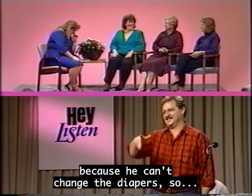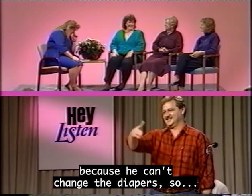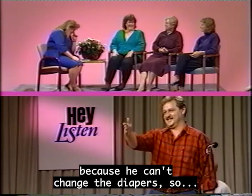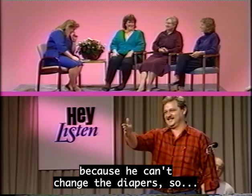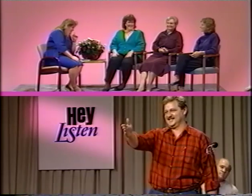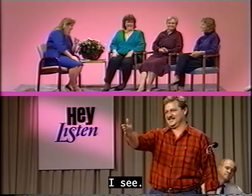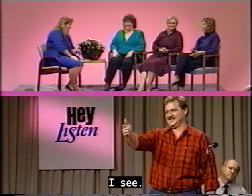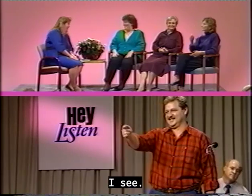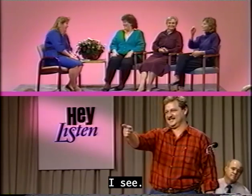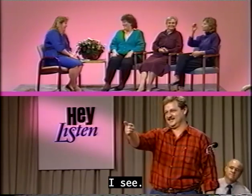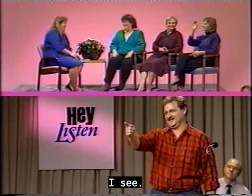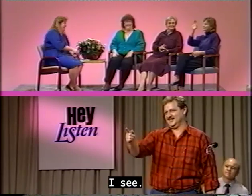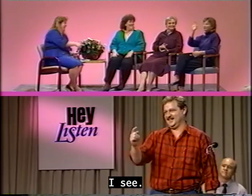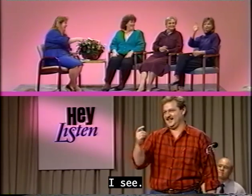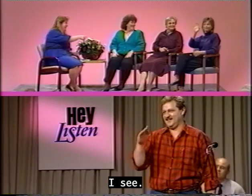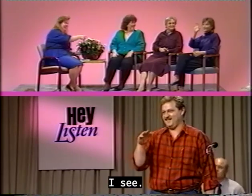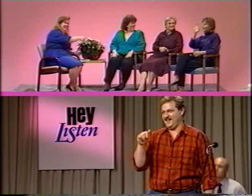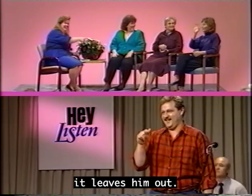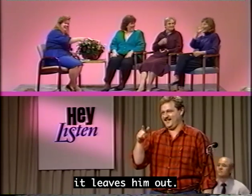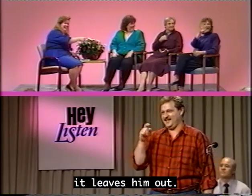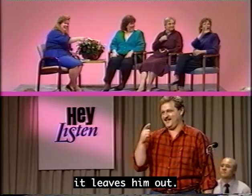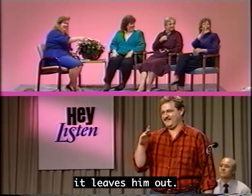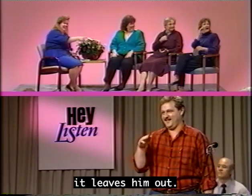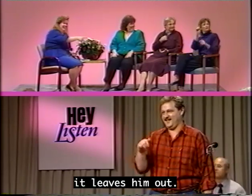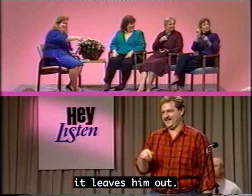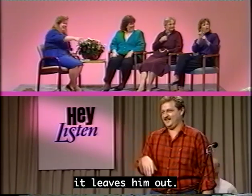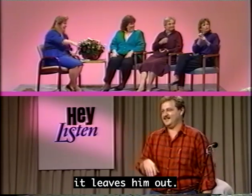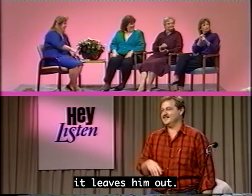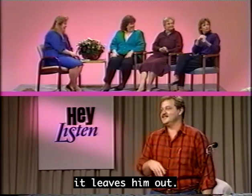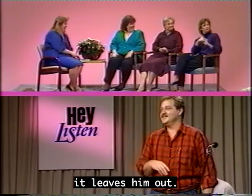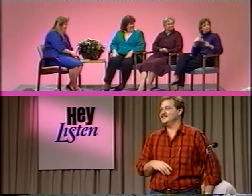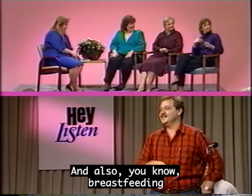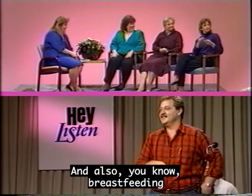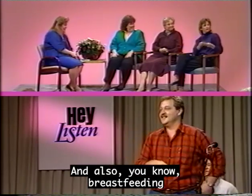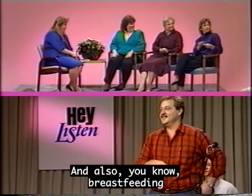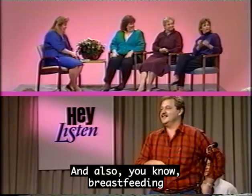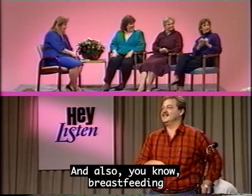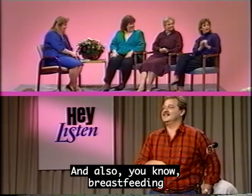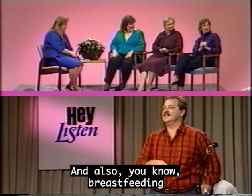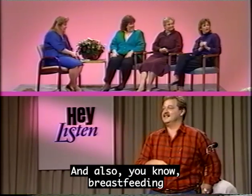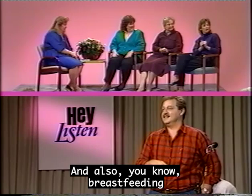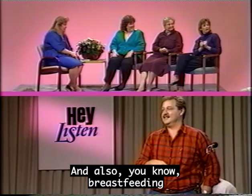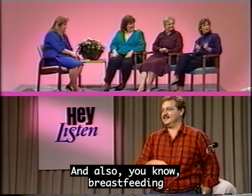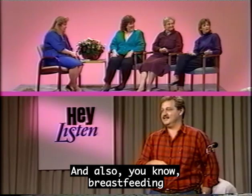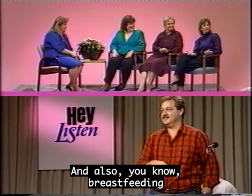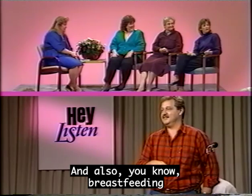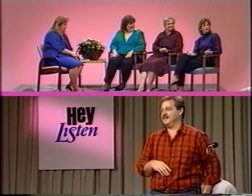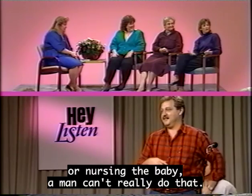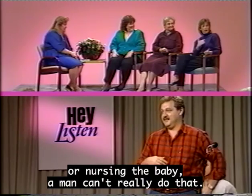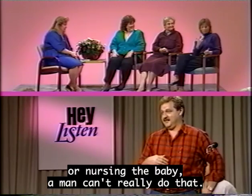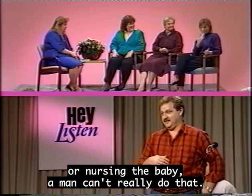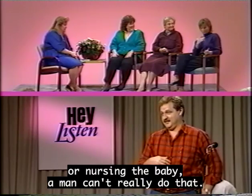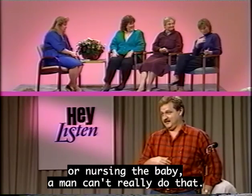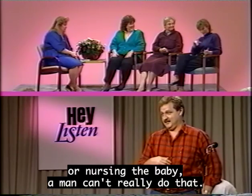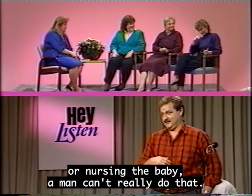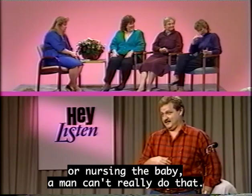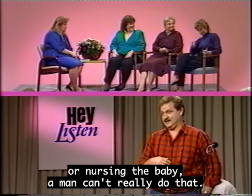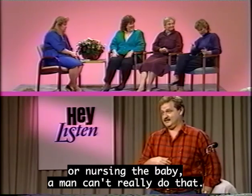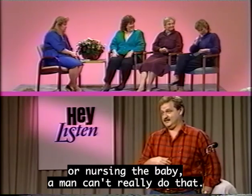so I see. Leaves him out. And also, breastfeeding or nursing the baby. A man can't